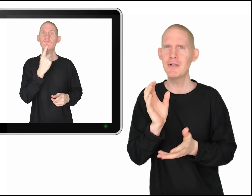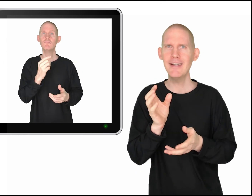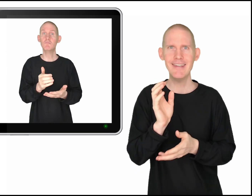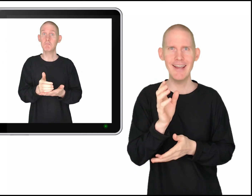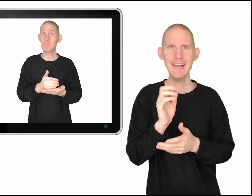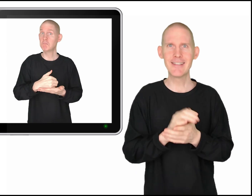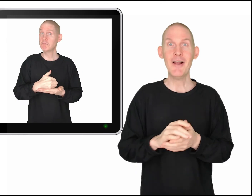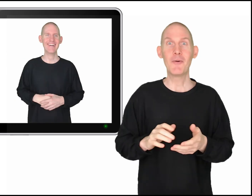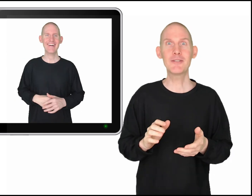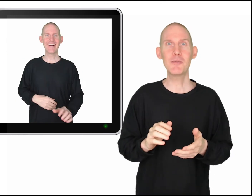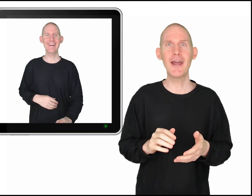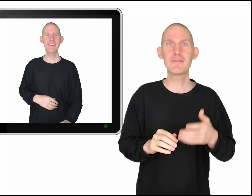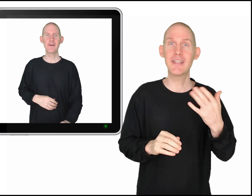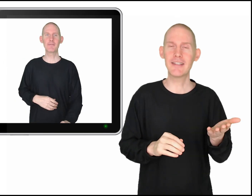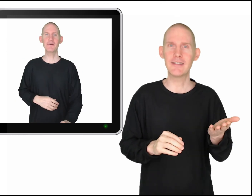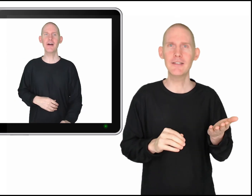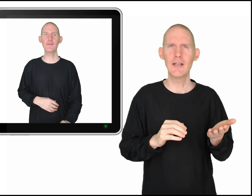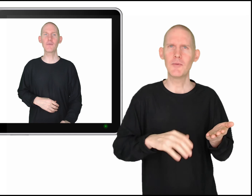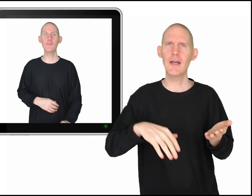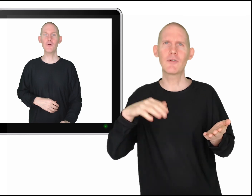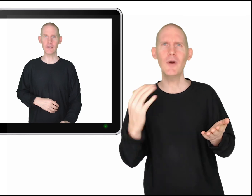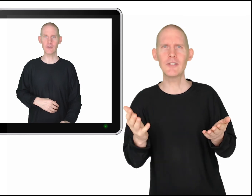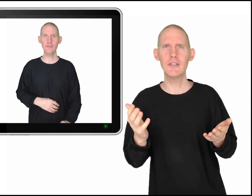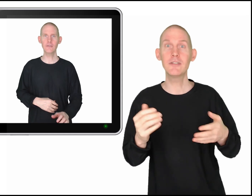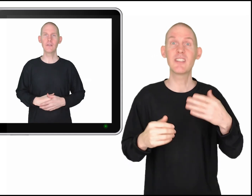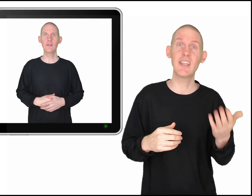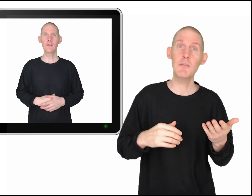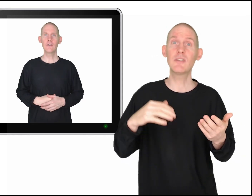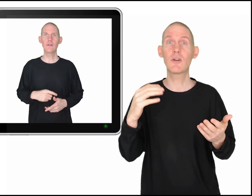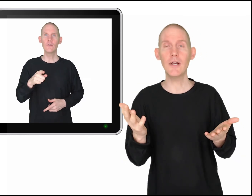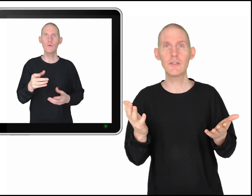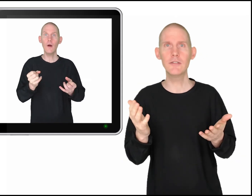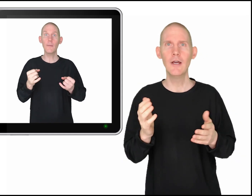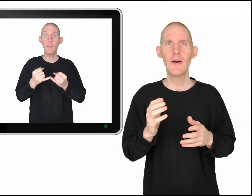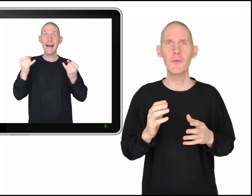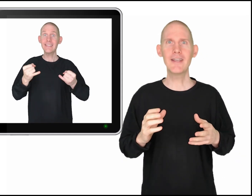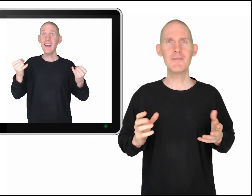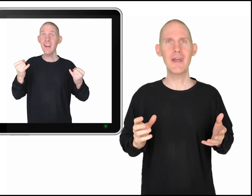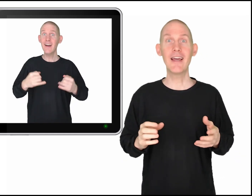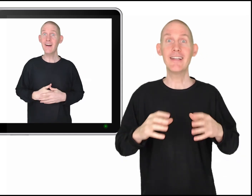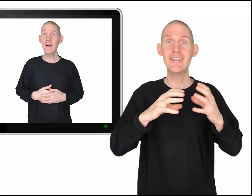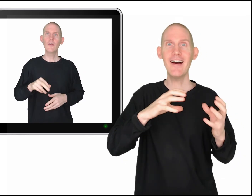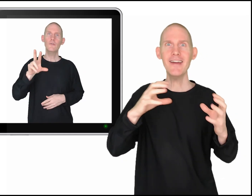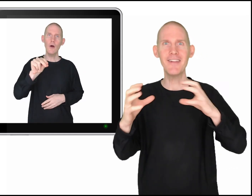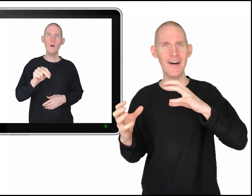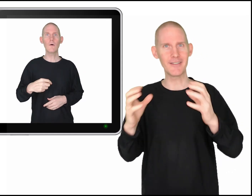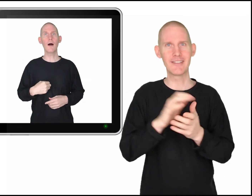Opportunity, yes. Once we have sentences, we have questions, statements, questions, we can make dialogues.